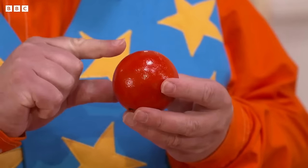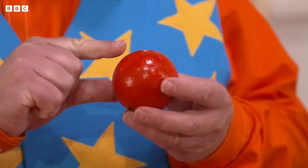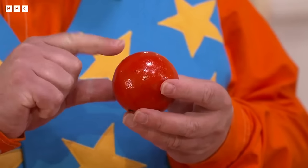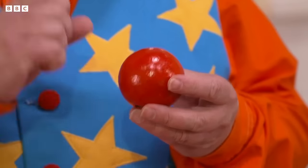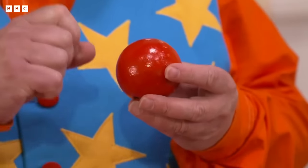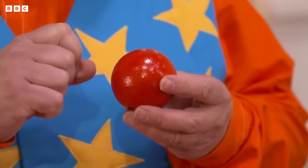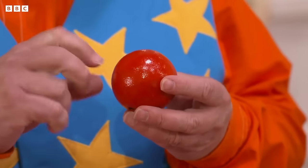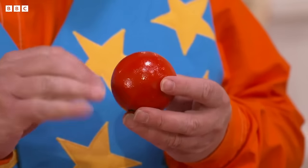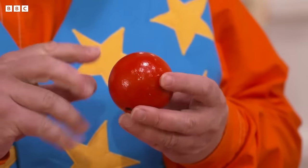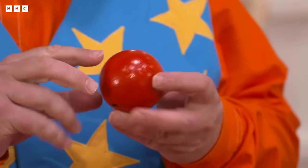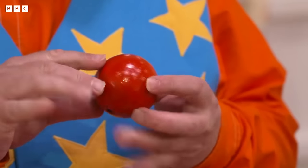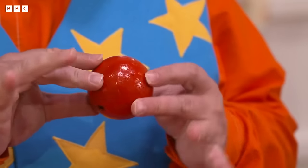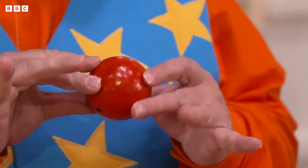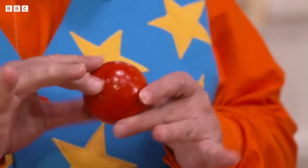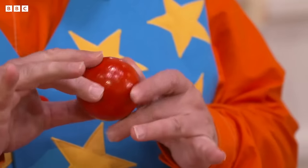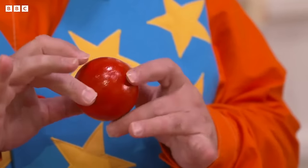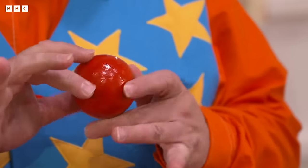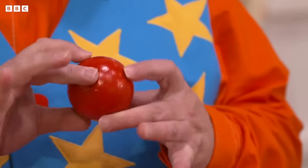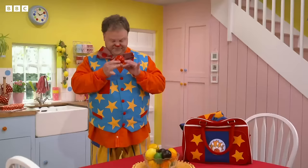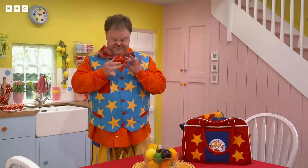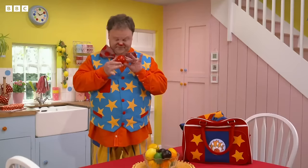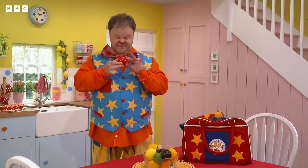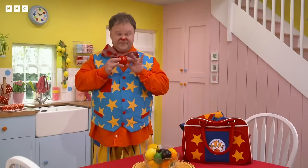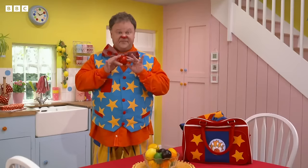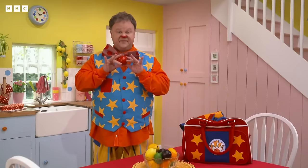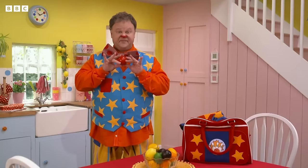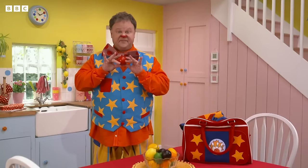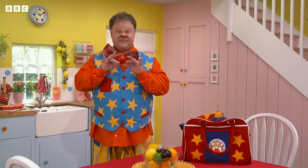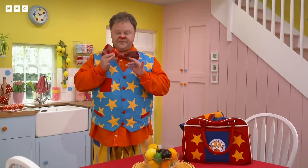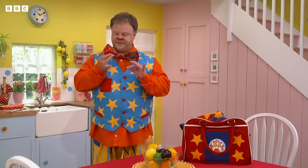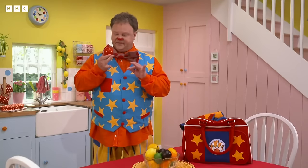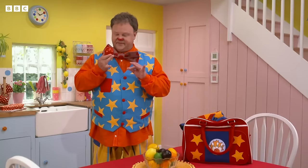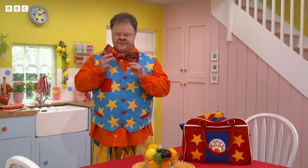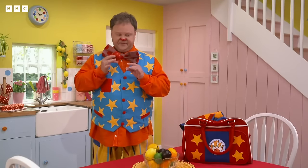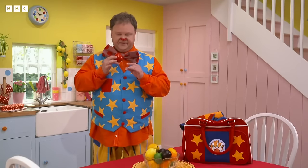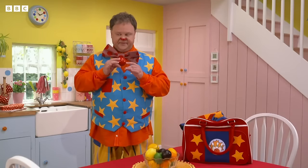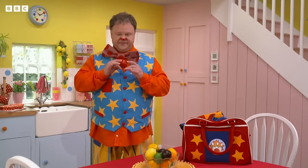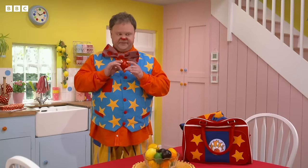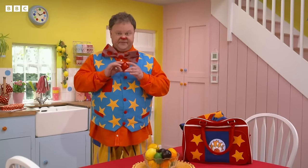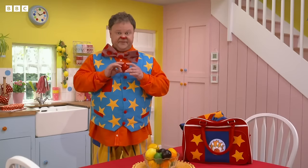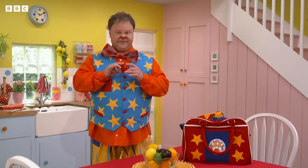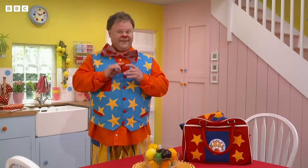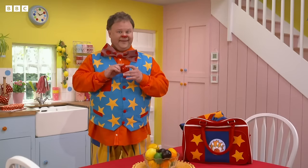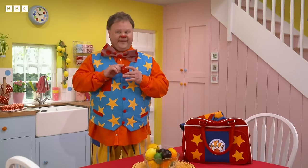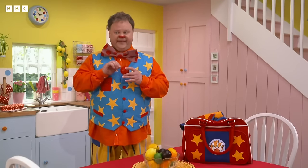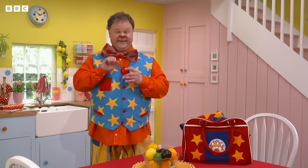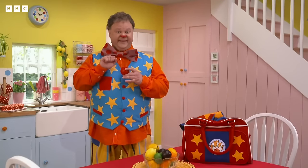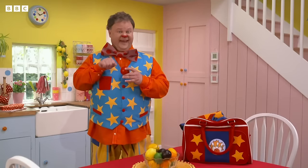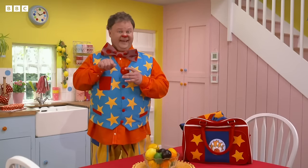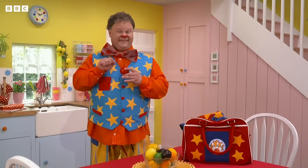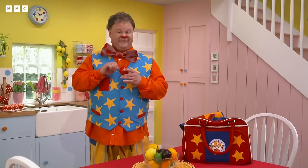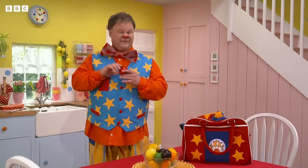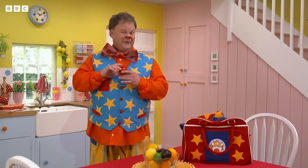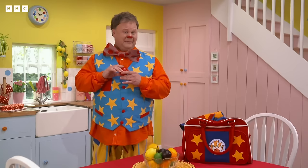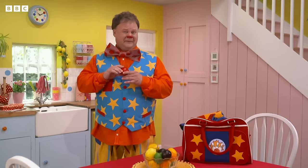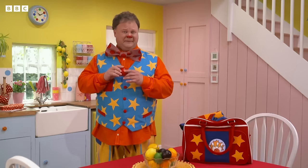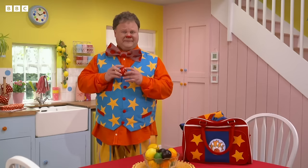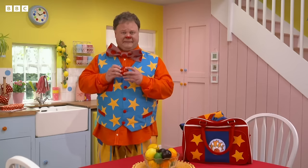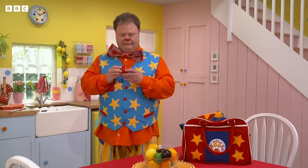shrunk. But you're still going to show us your bowling skills, aren't you, Mr. Tumble? Yes, of course. Good